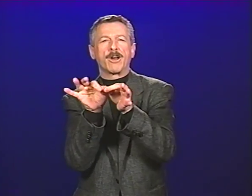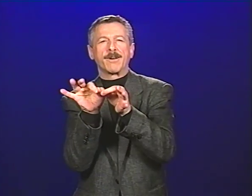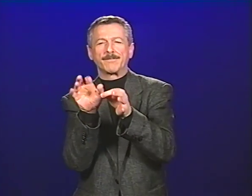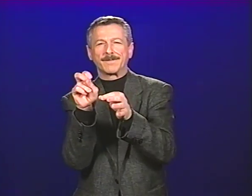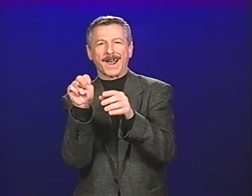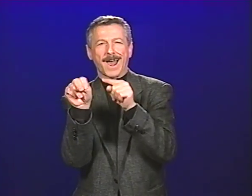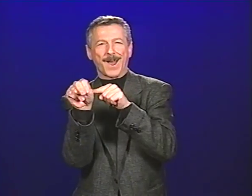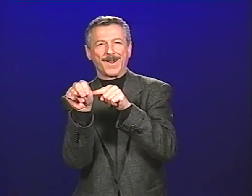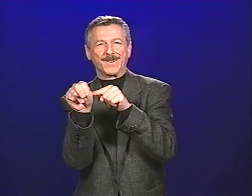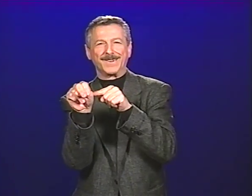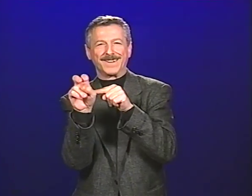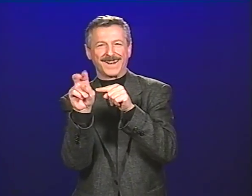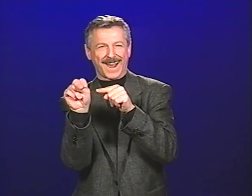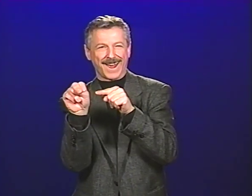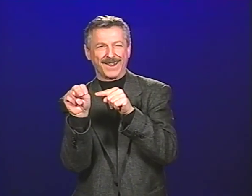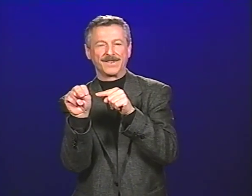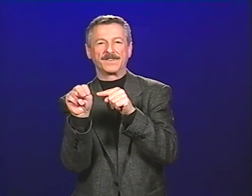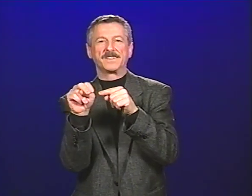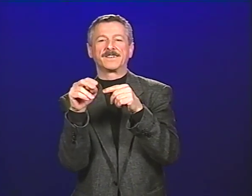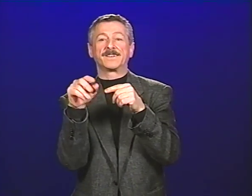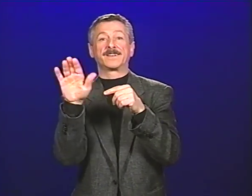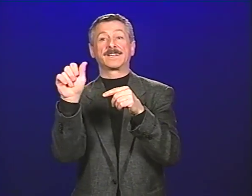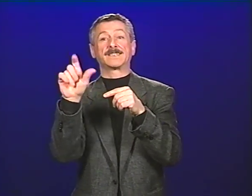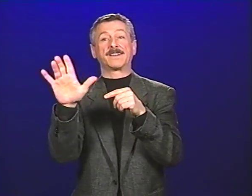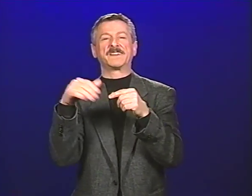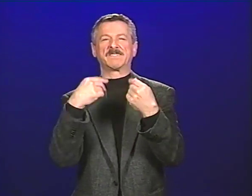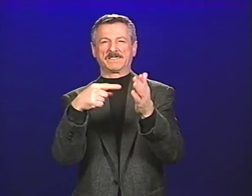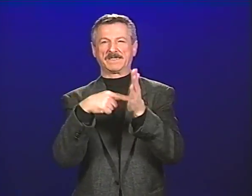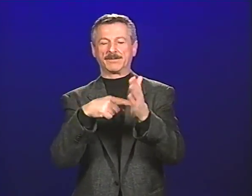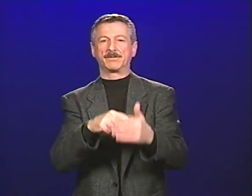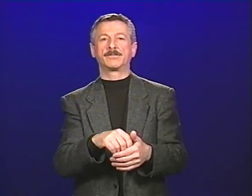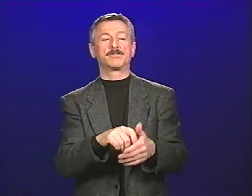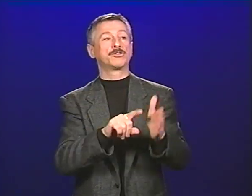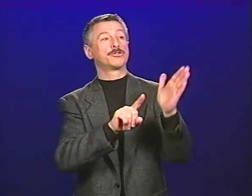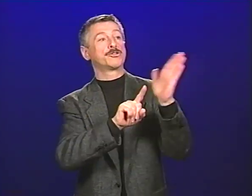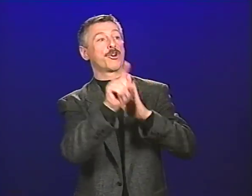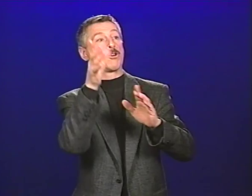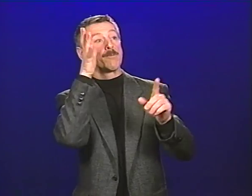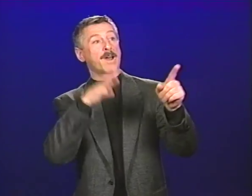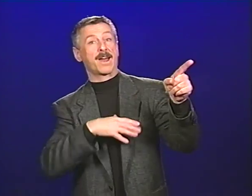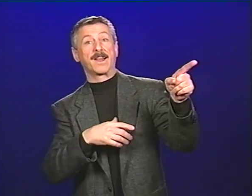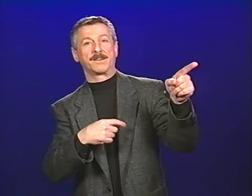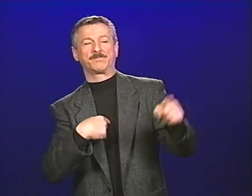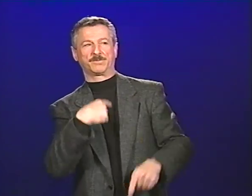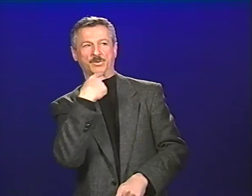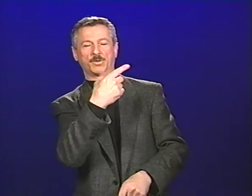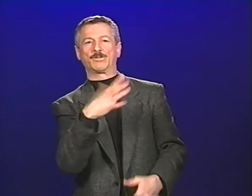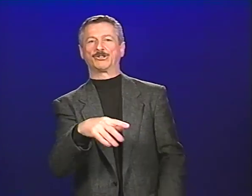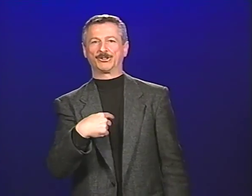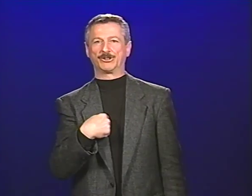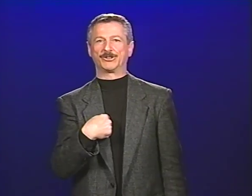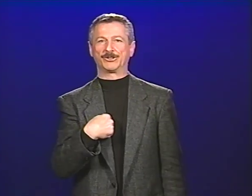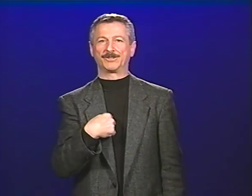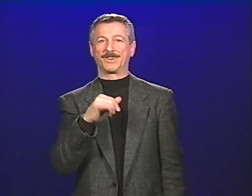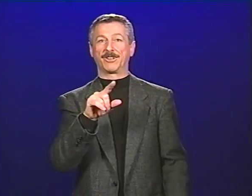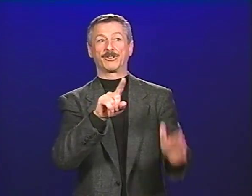Adjectives describe or modify nouns. An example in ASL might be, I told the tall